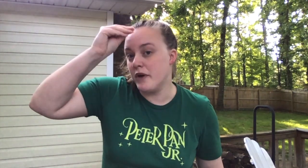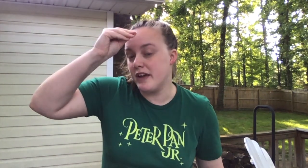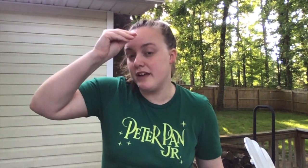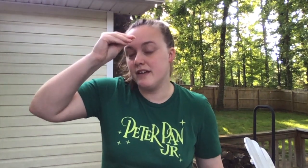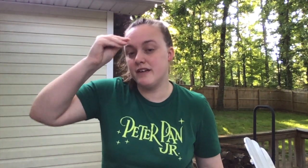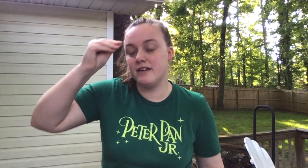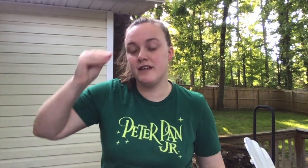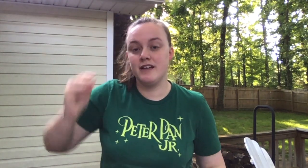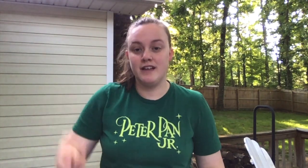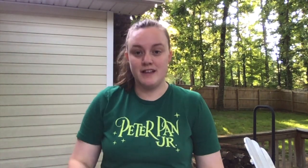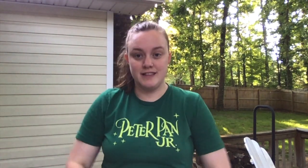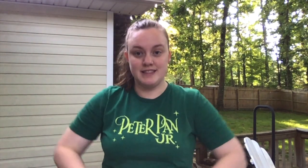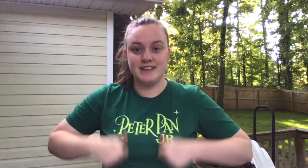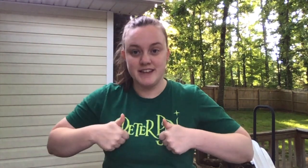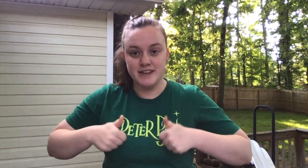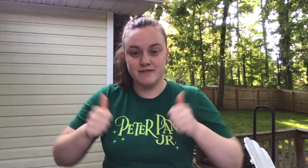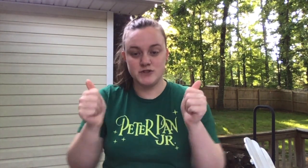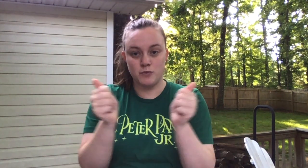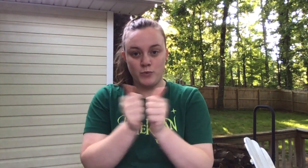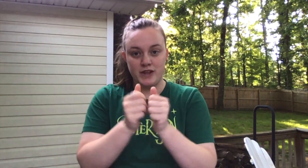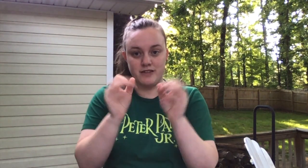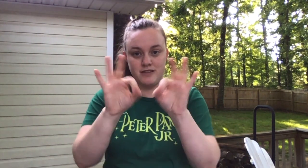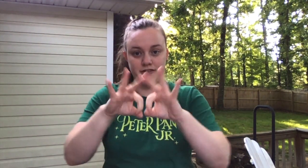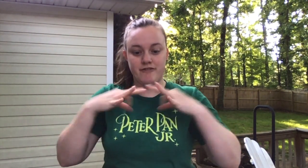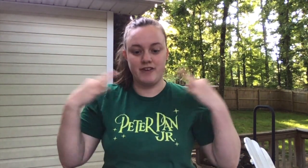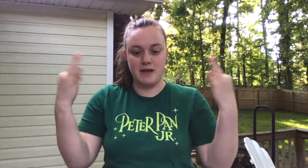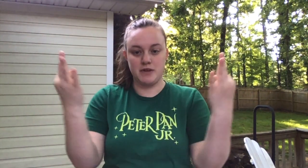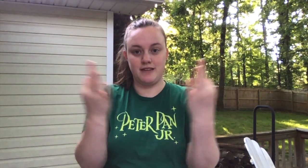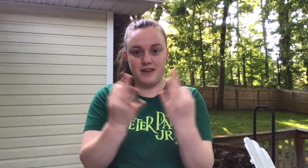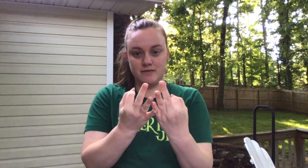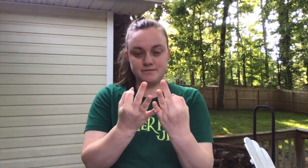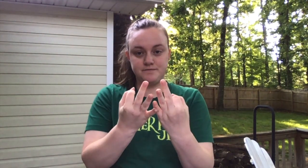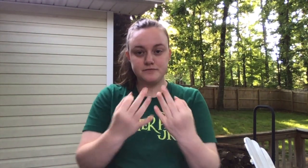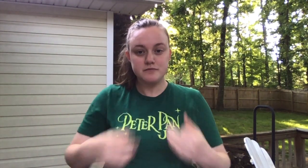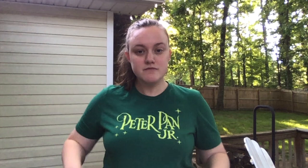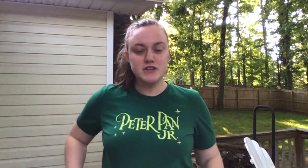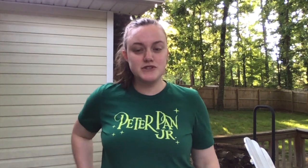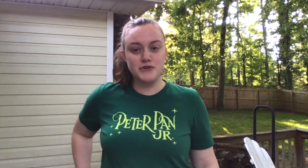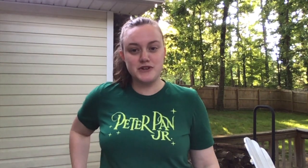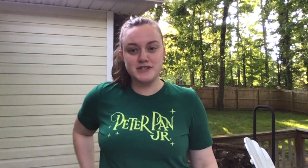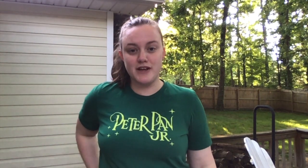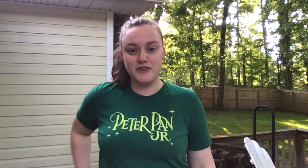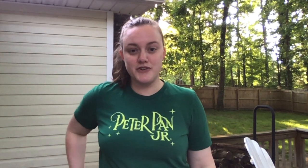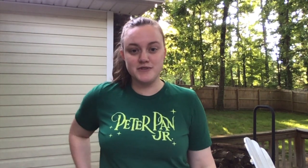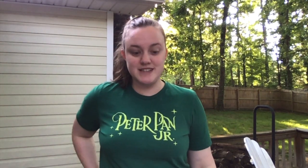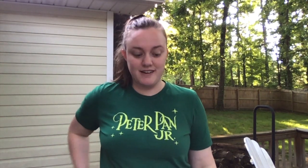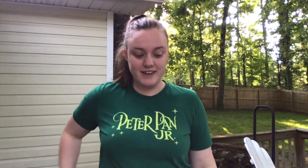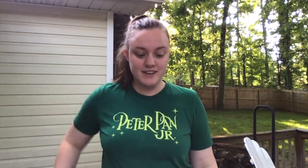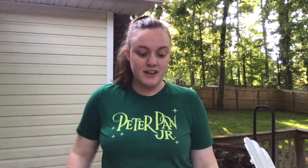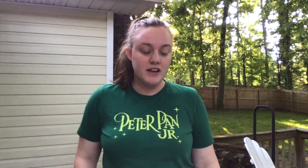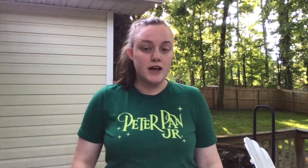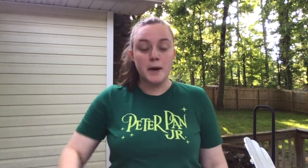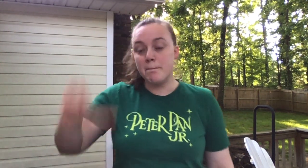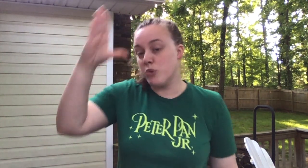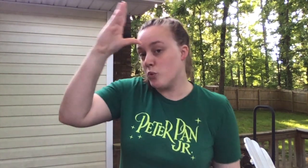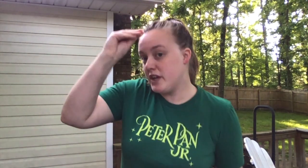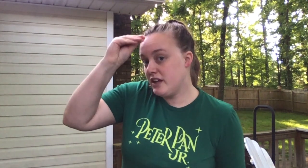boy lives with family. So there's another new sign. Boy, it's